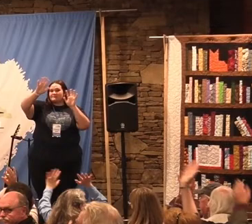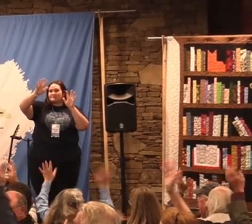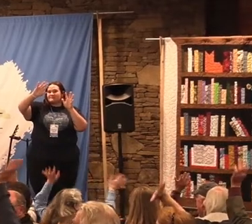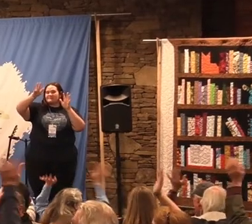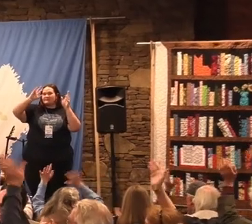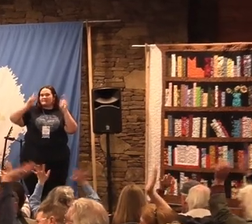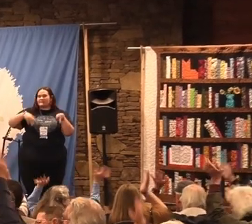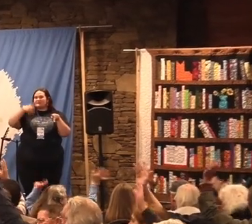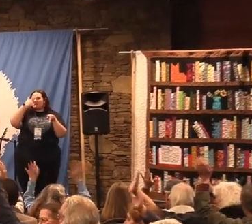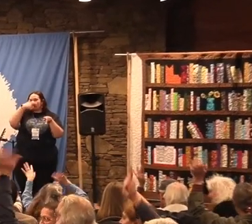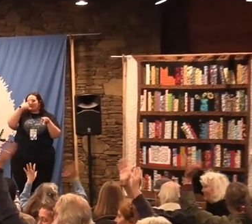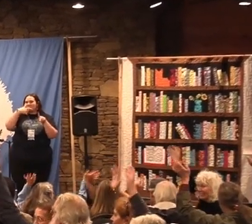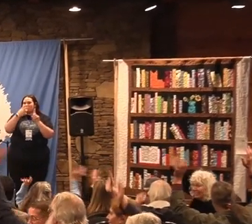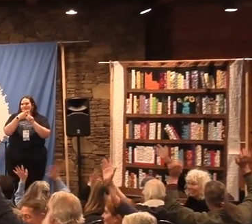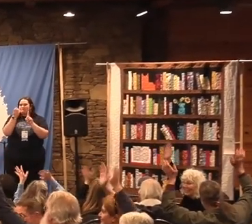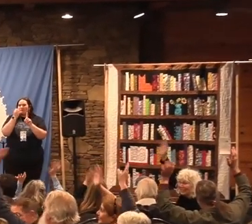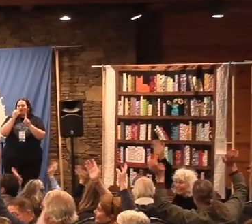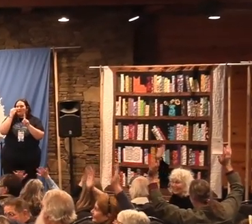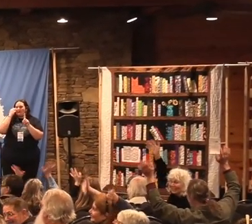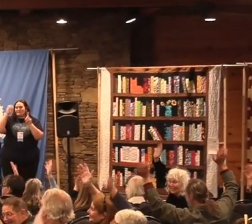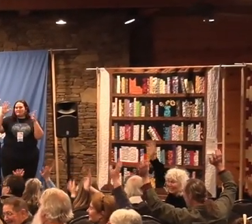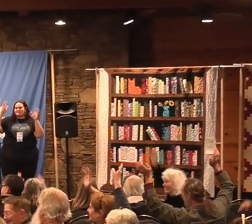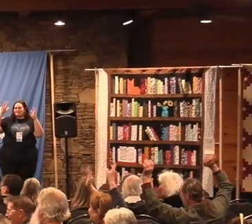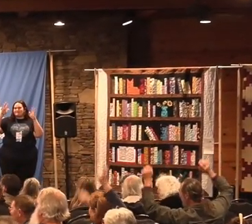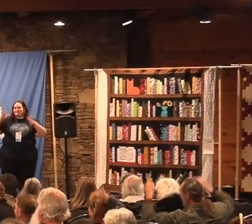are watching at home.